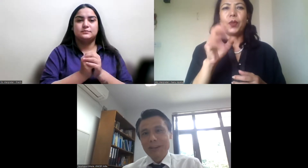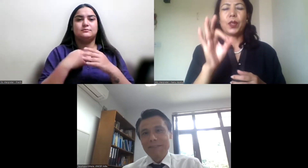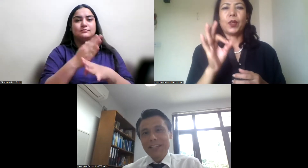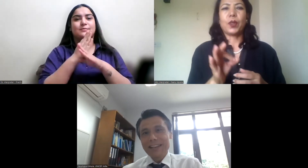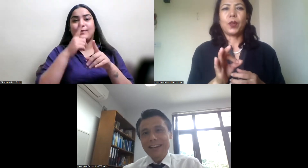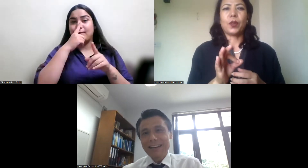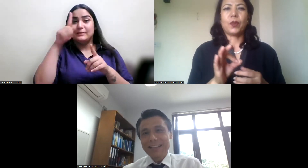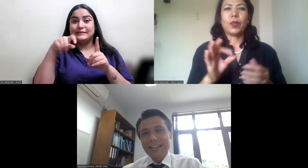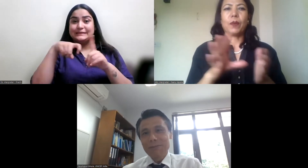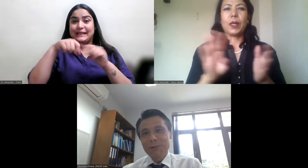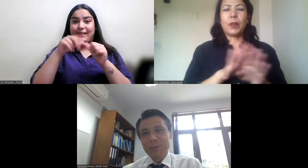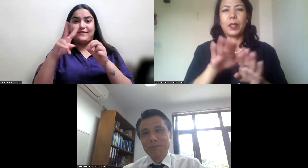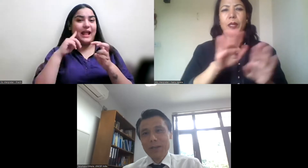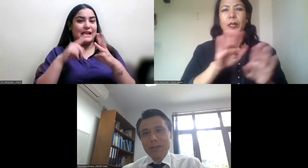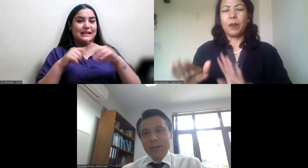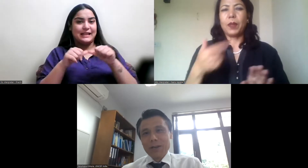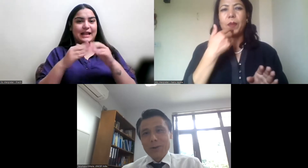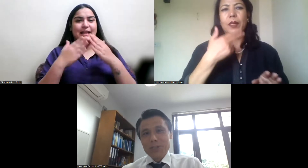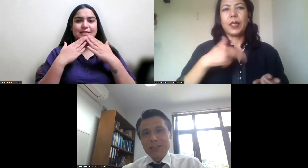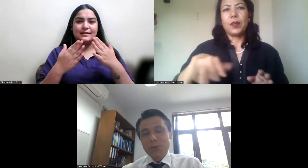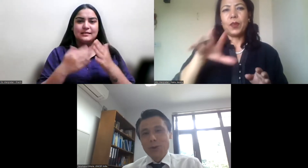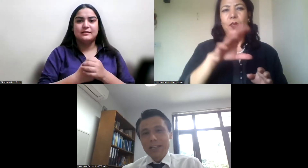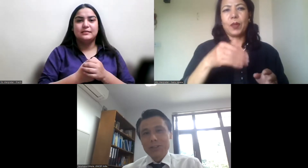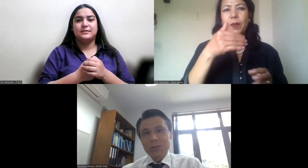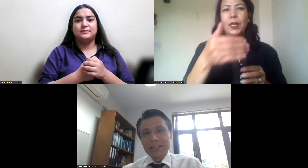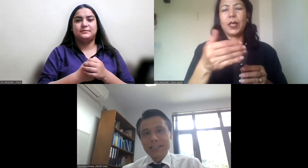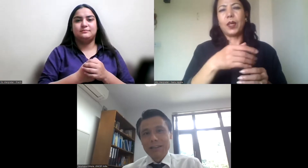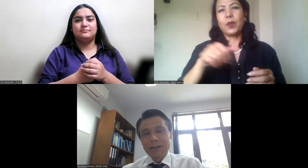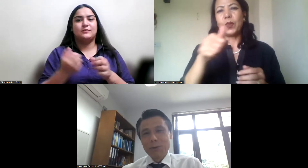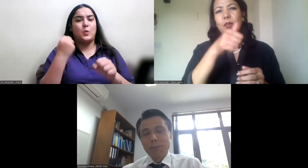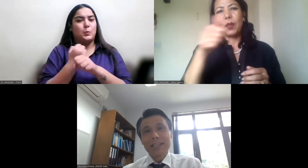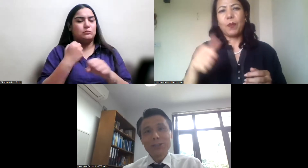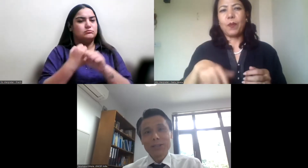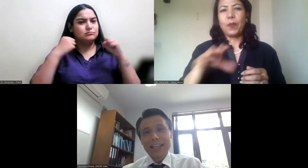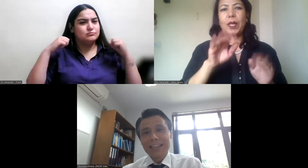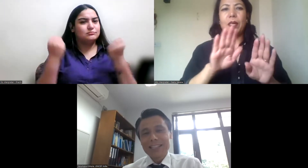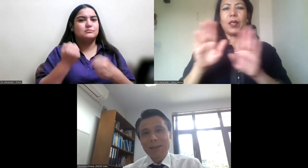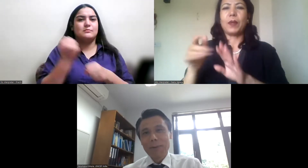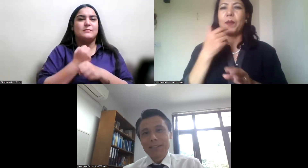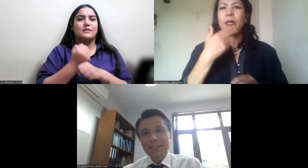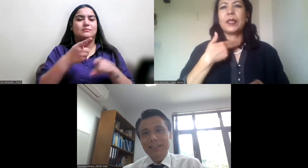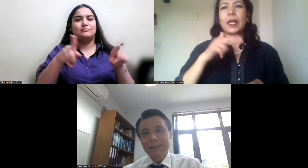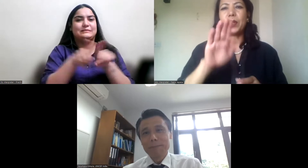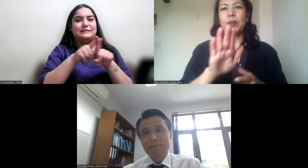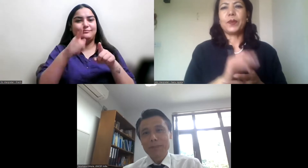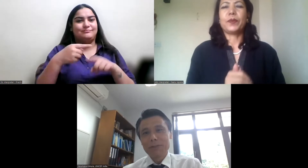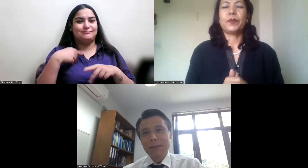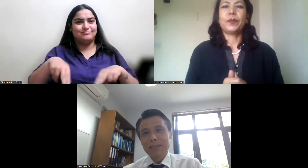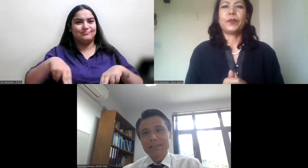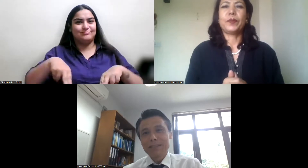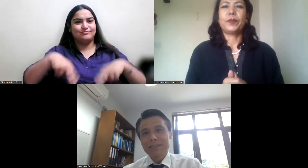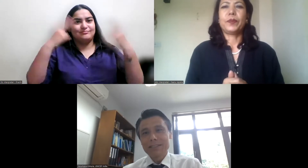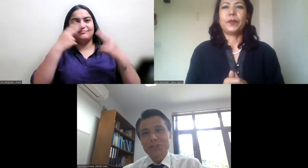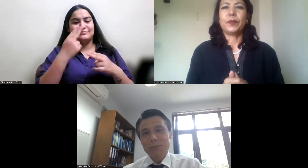to Kavita Ratna from Concerned for Working Children for pulling together this important